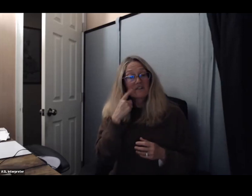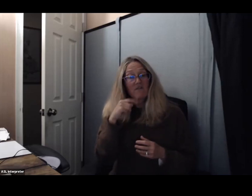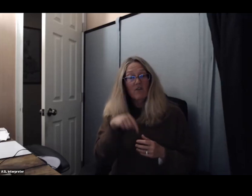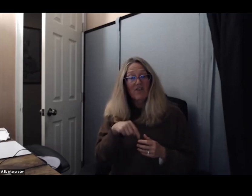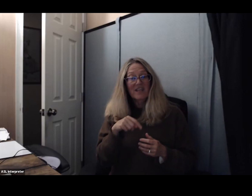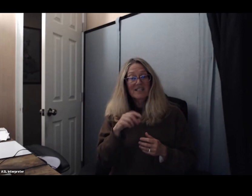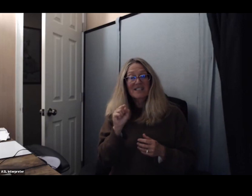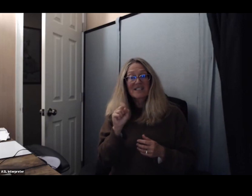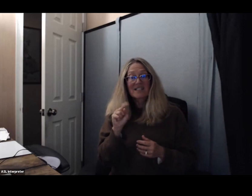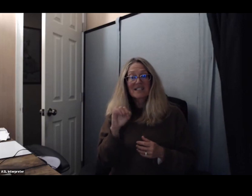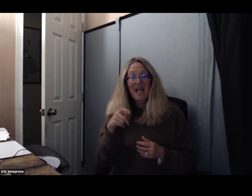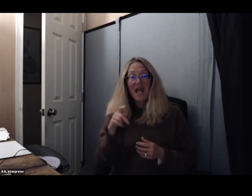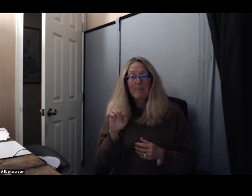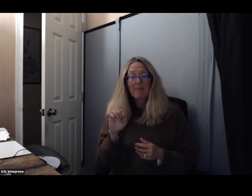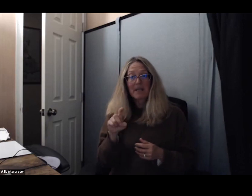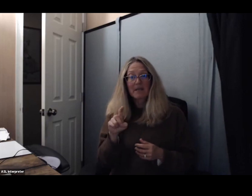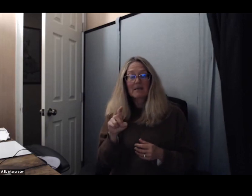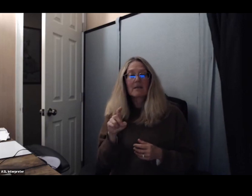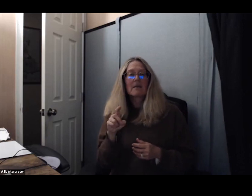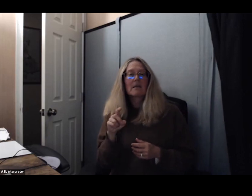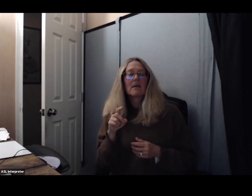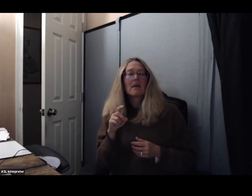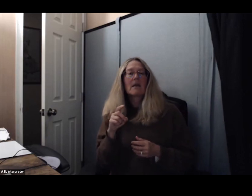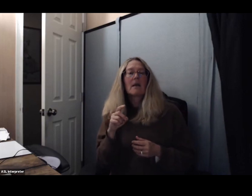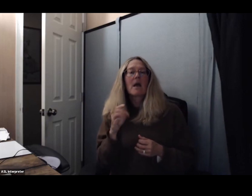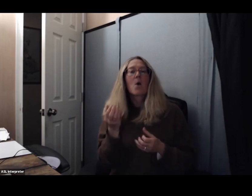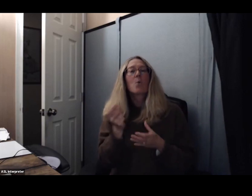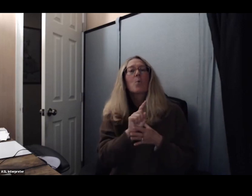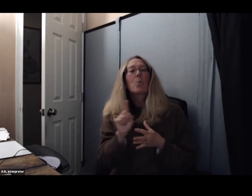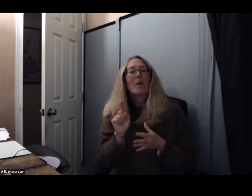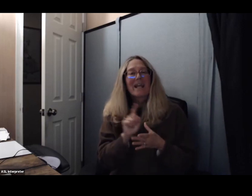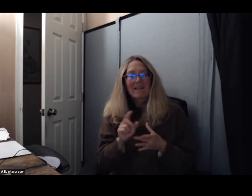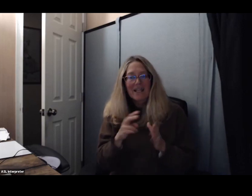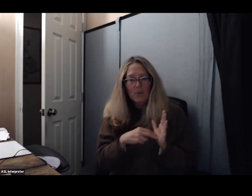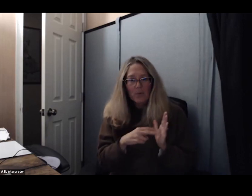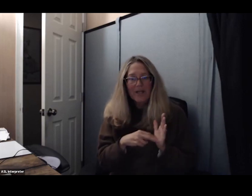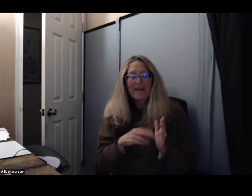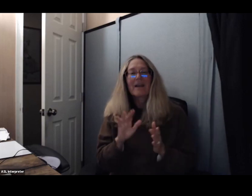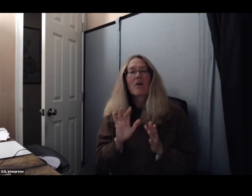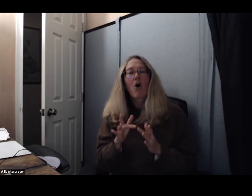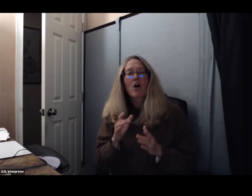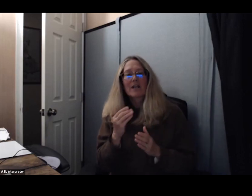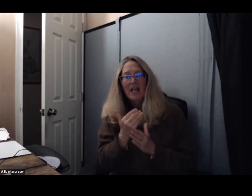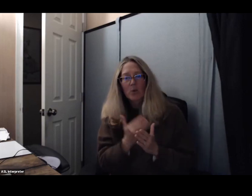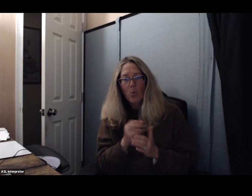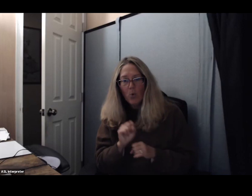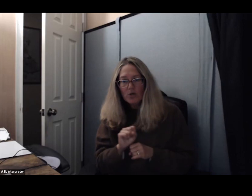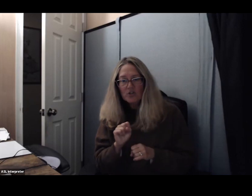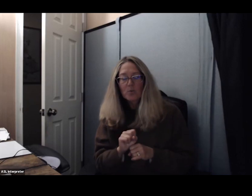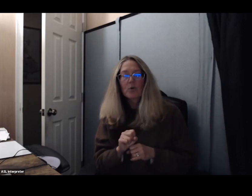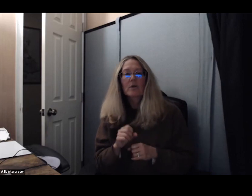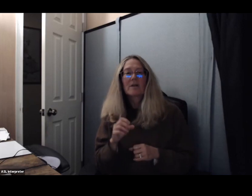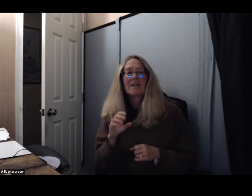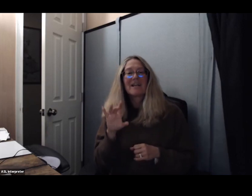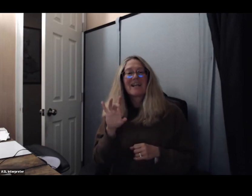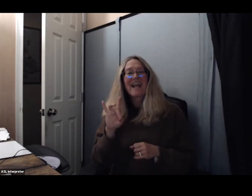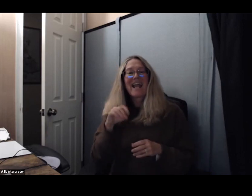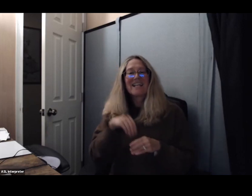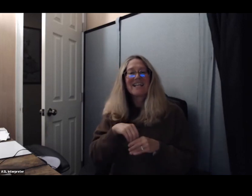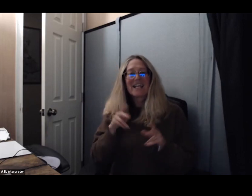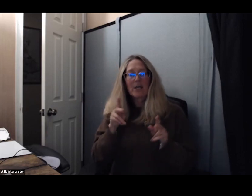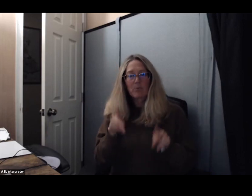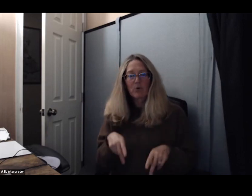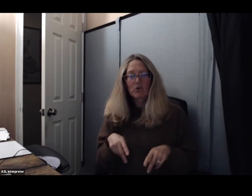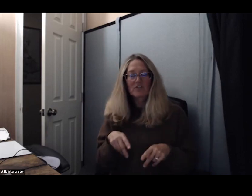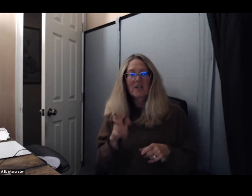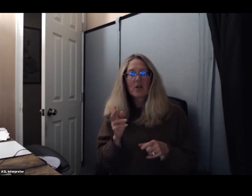stipend, the reason for it is the amount of weekly reading, the online coursework. There's 8